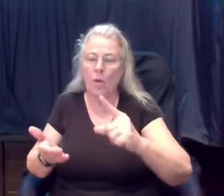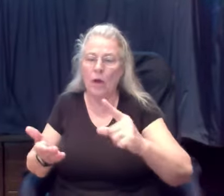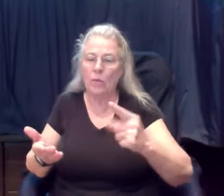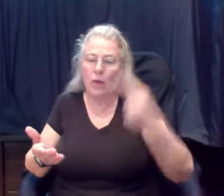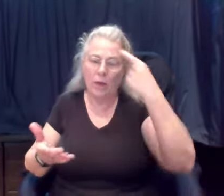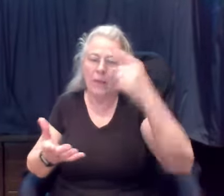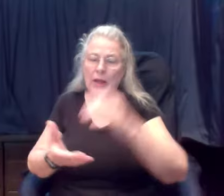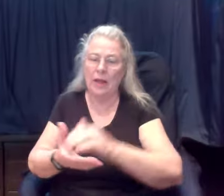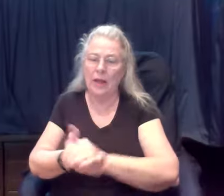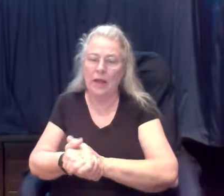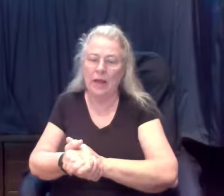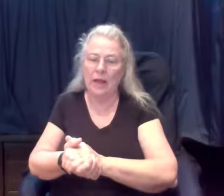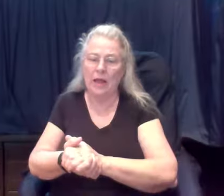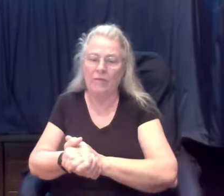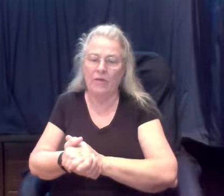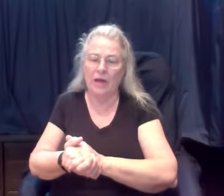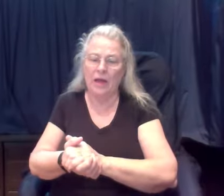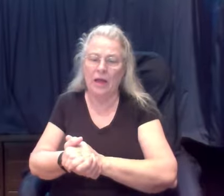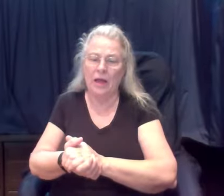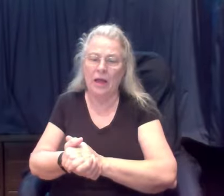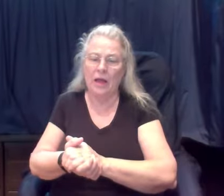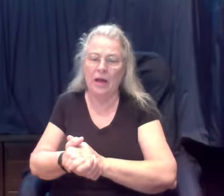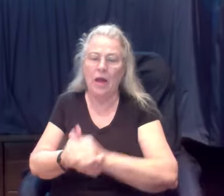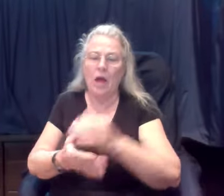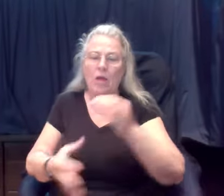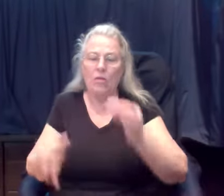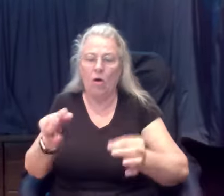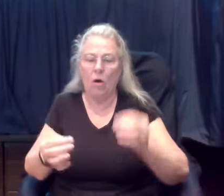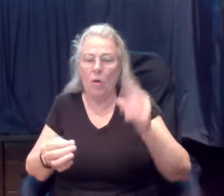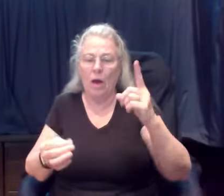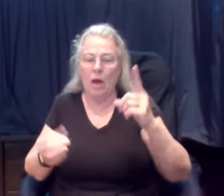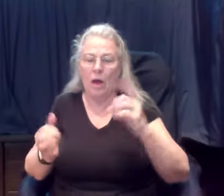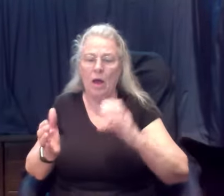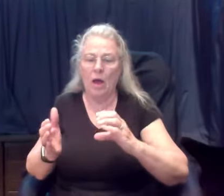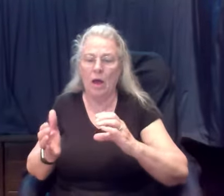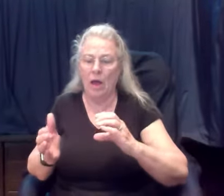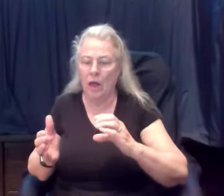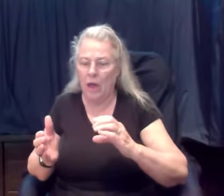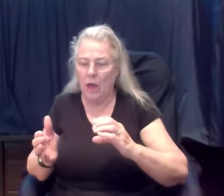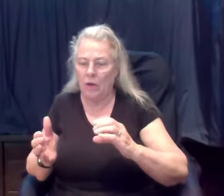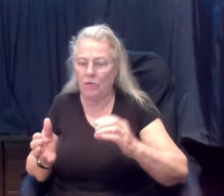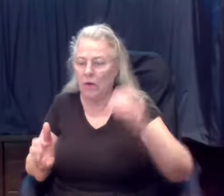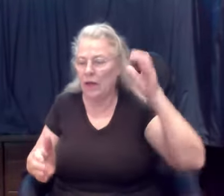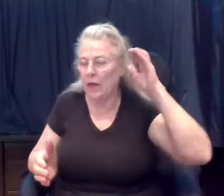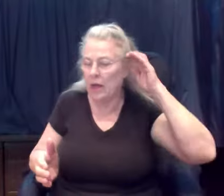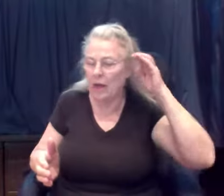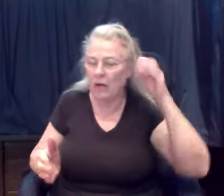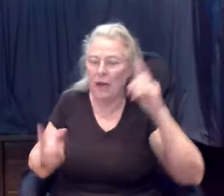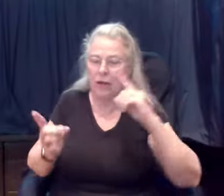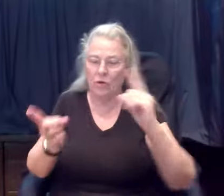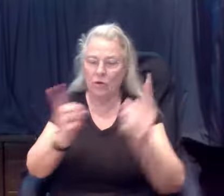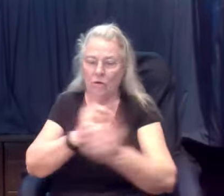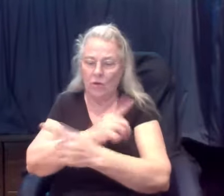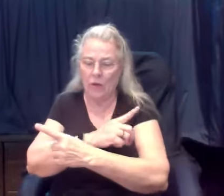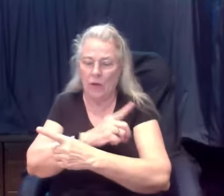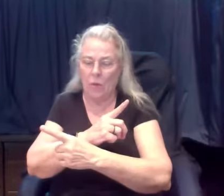will believe it. Though a hundred hear and turn away.